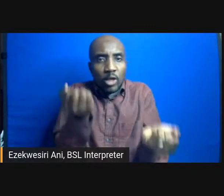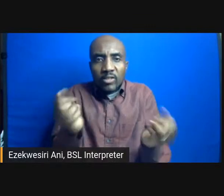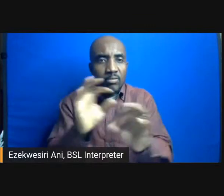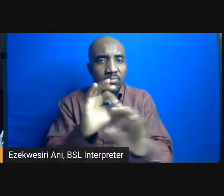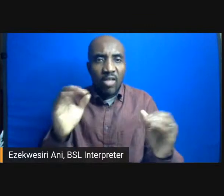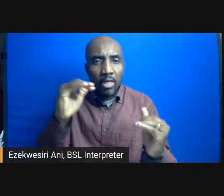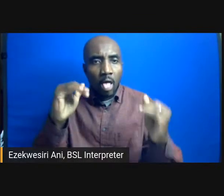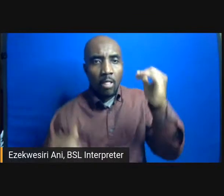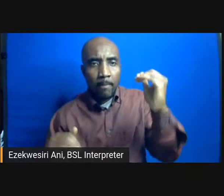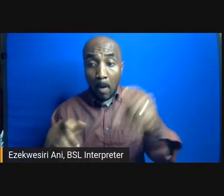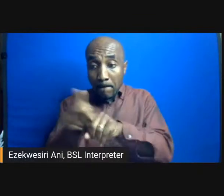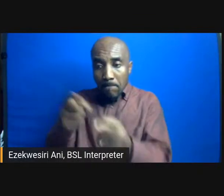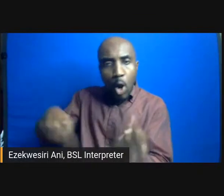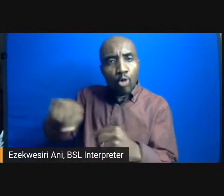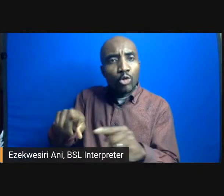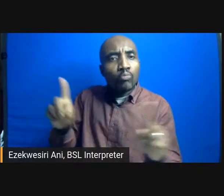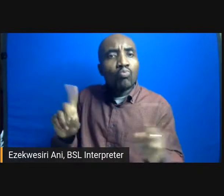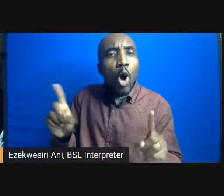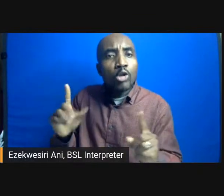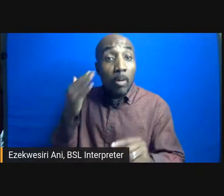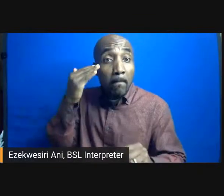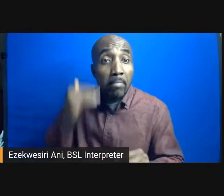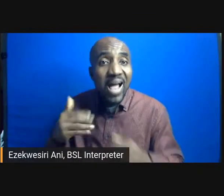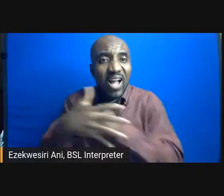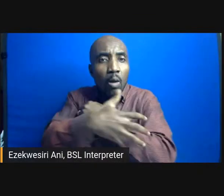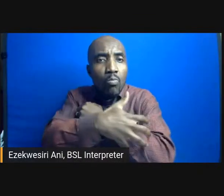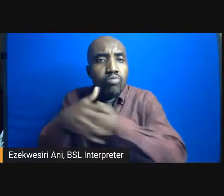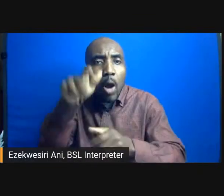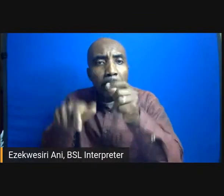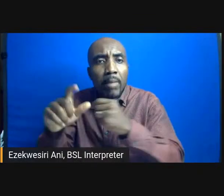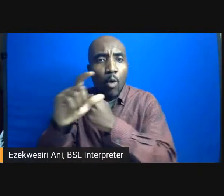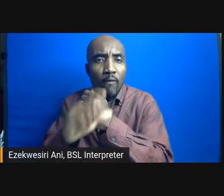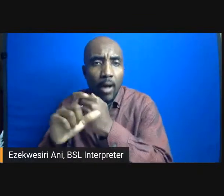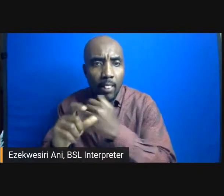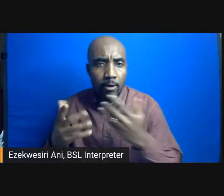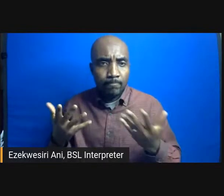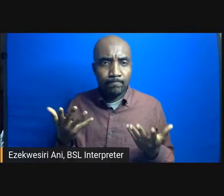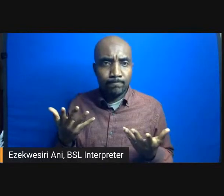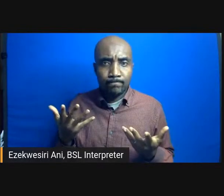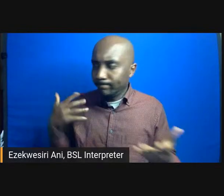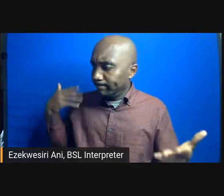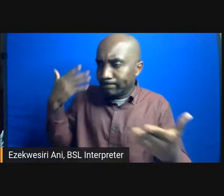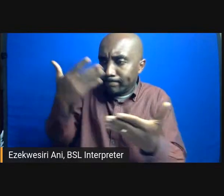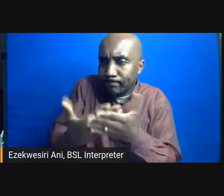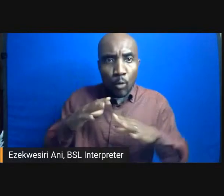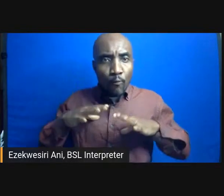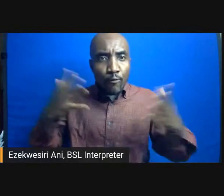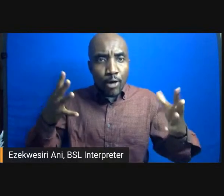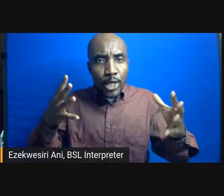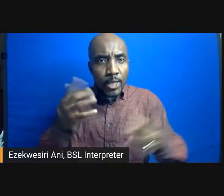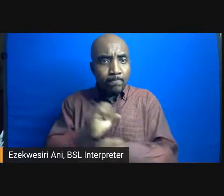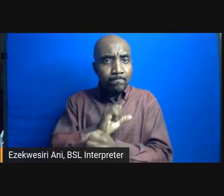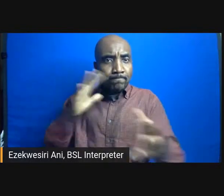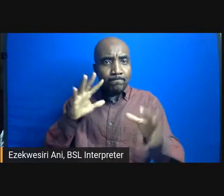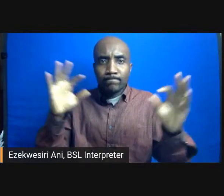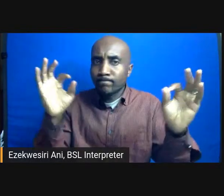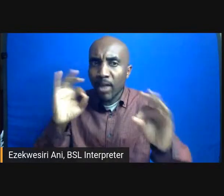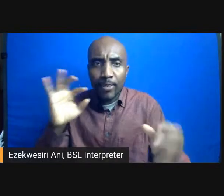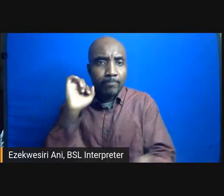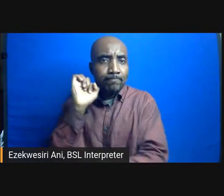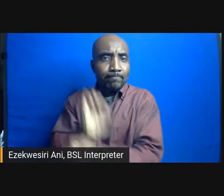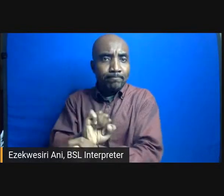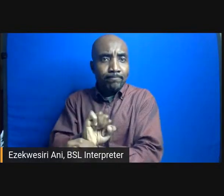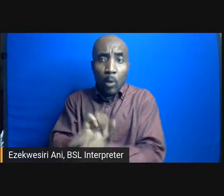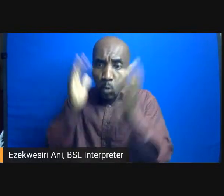these people are Black and brown people. We are still not free. We must forge the path